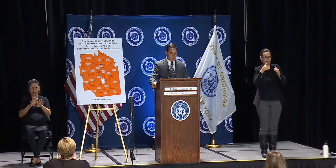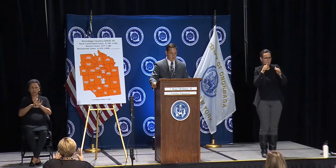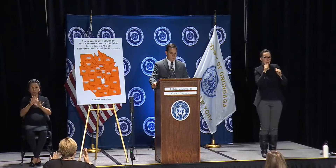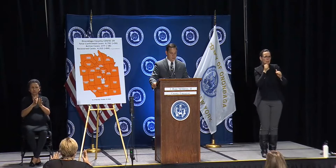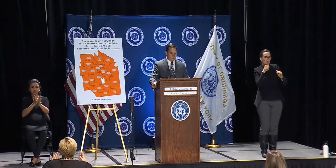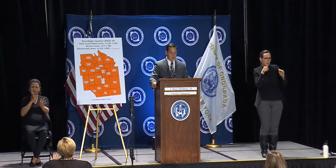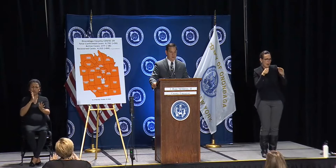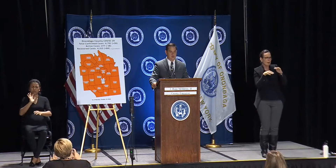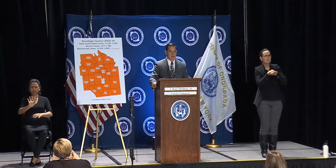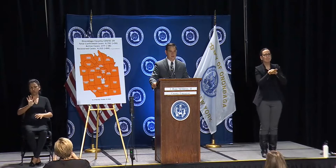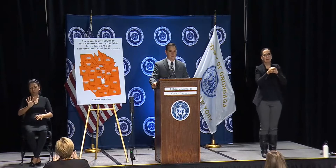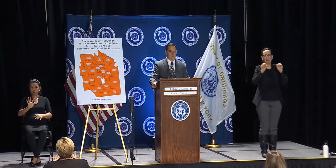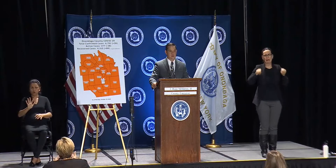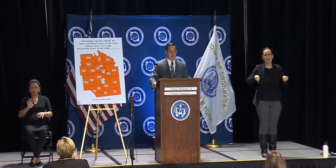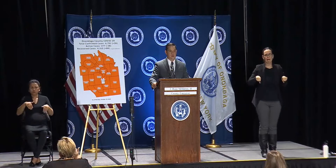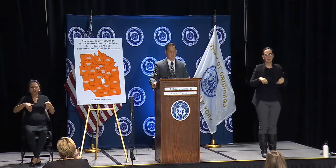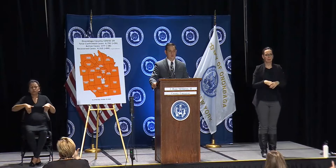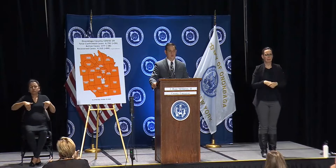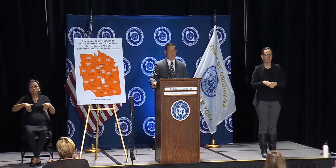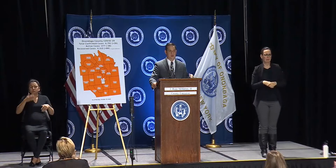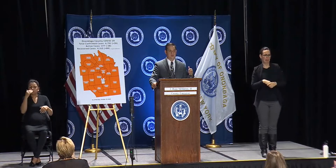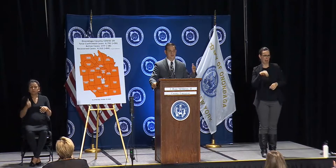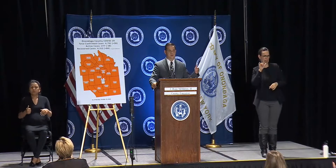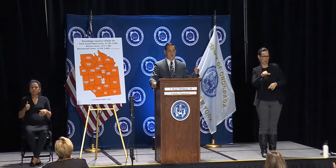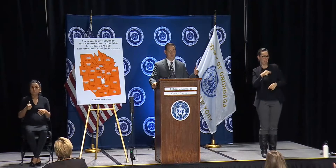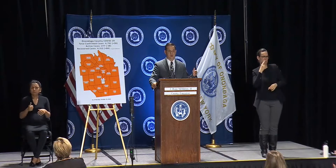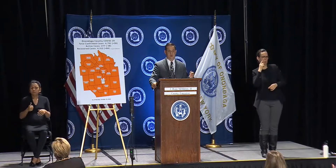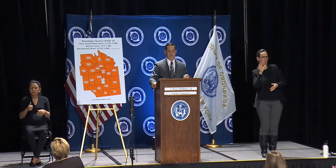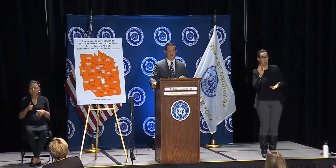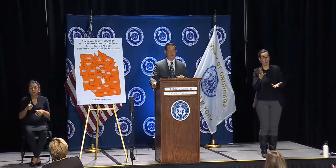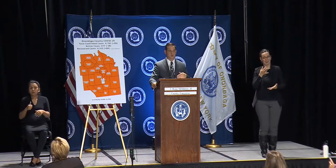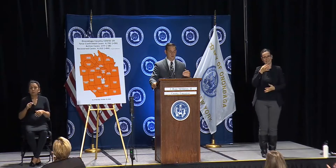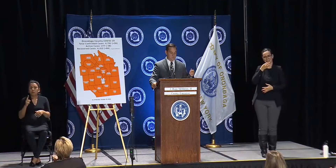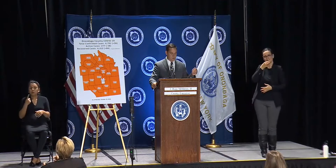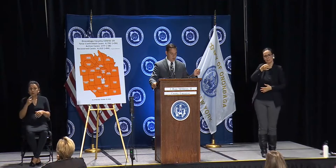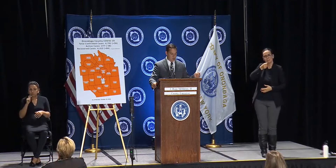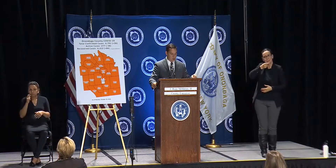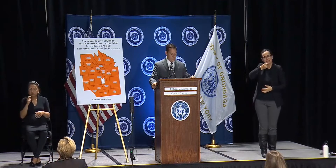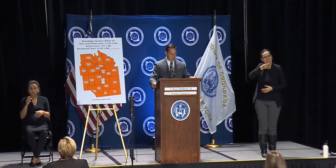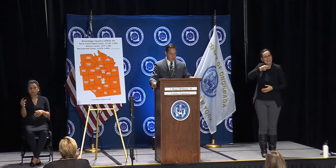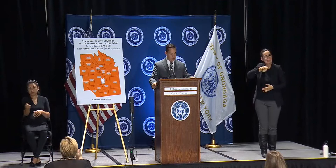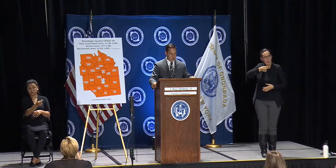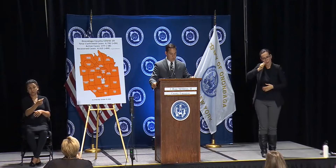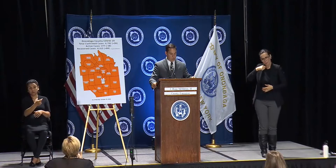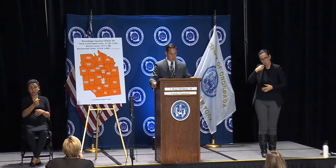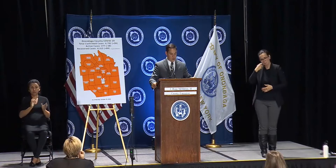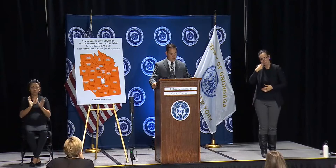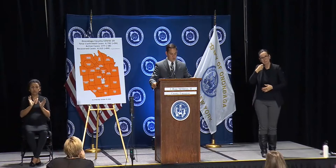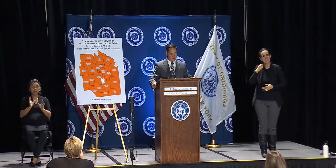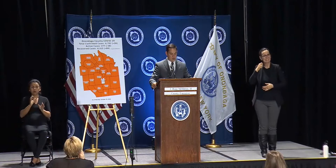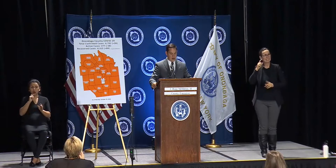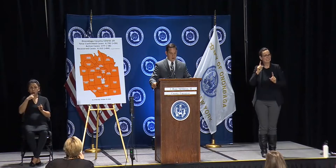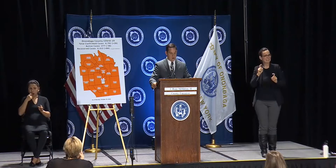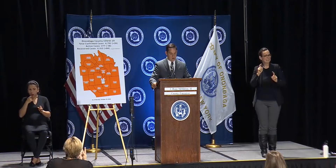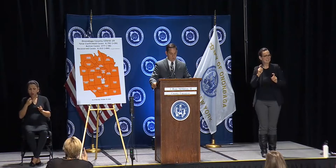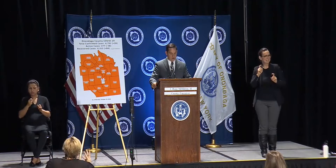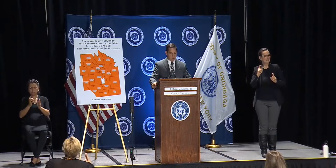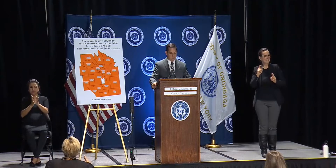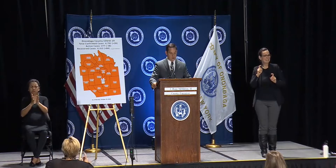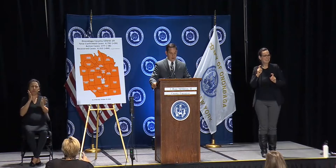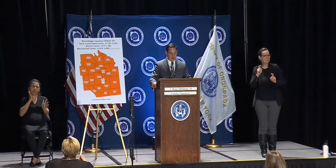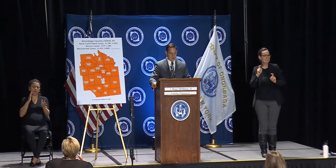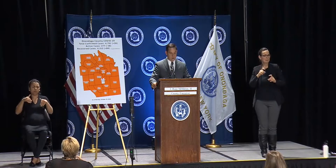if you want to just get a nasal test and your child is symptomatic, you're a teacher, you're symptomatic, you can pre-register at